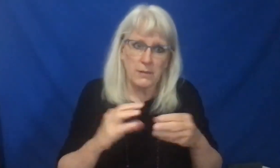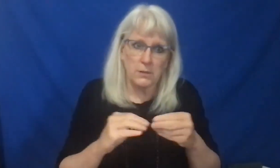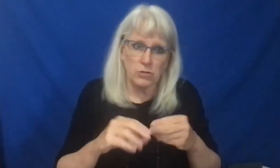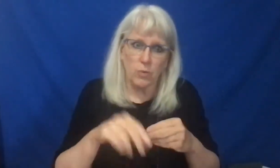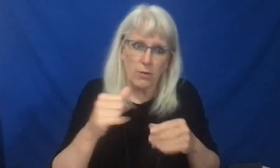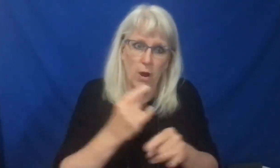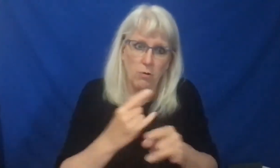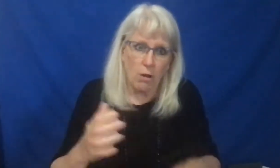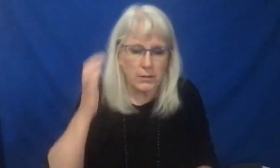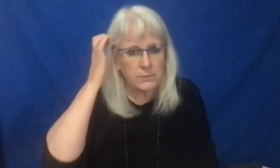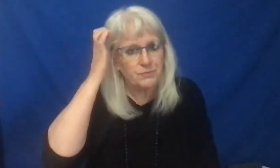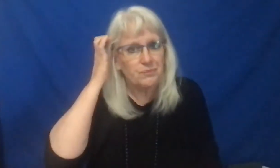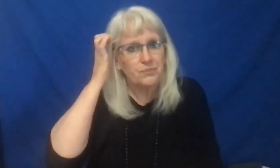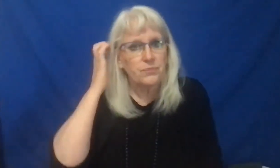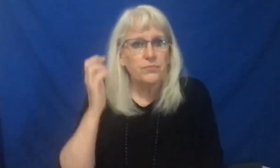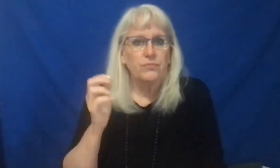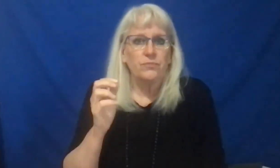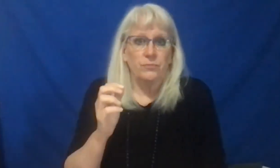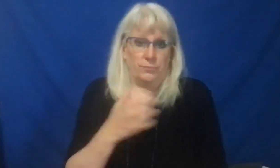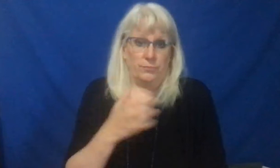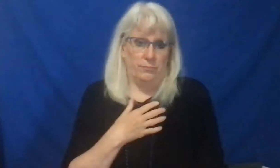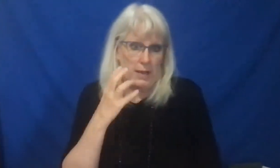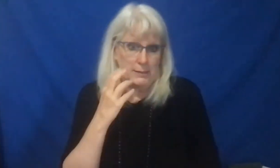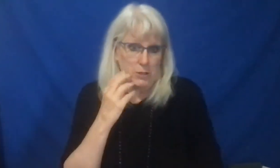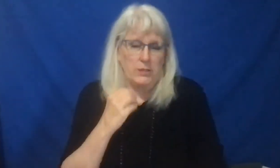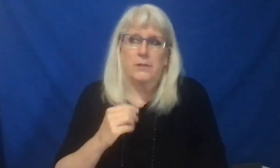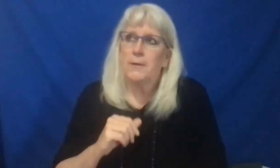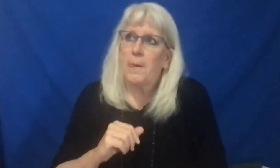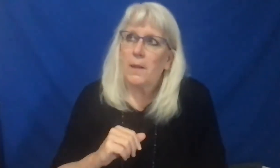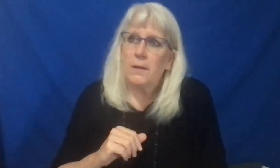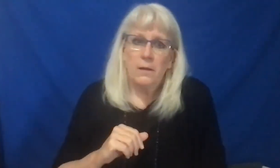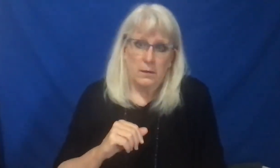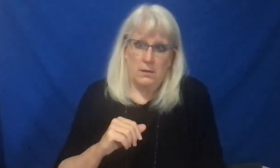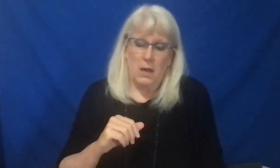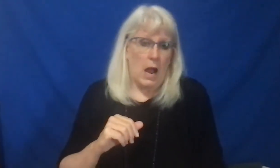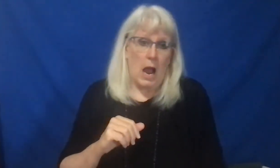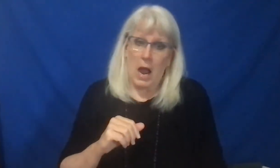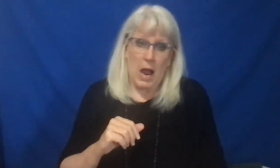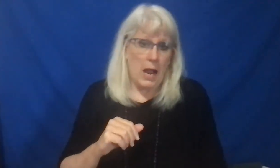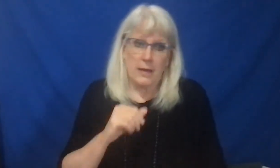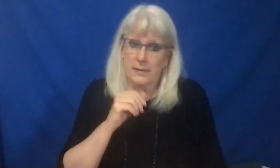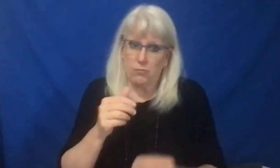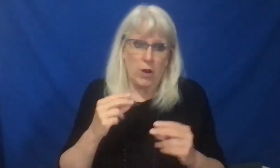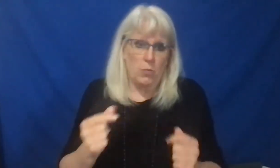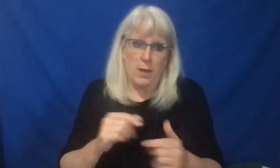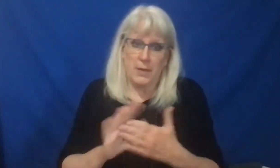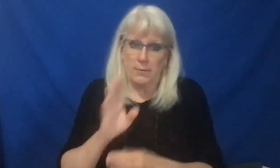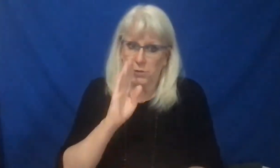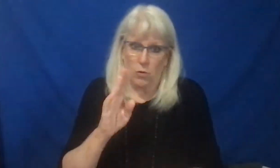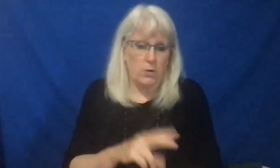alcoholics. And my experience with that was, it took me 9 years to get sober. From 2002 to 2011,